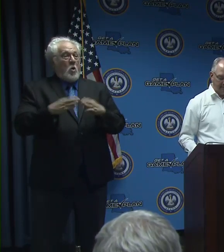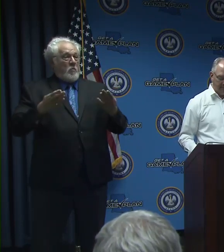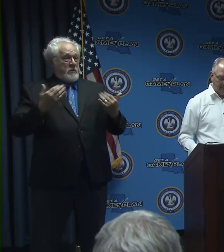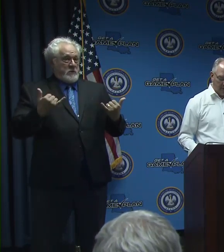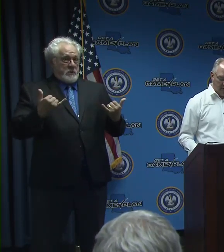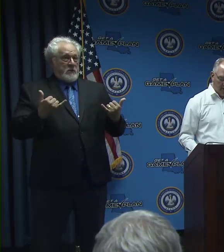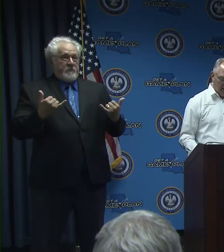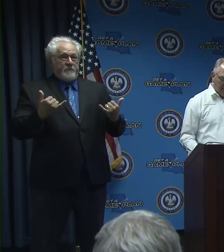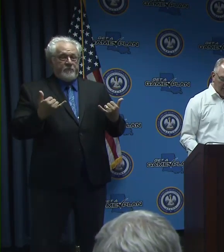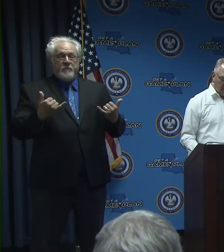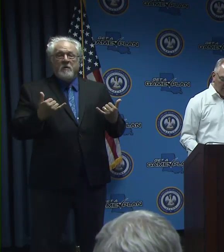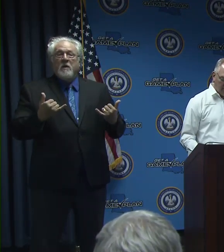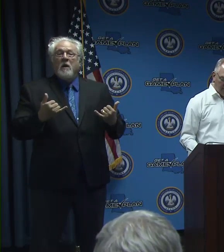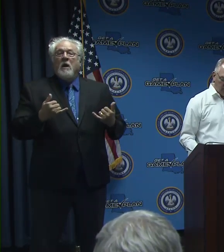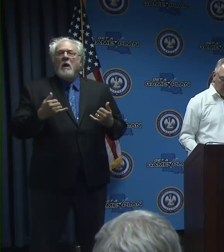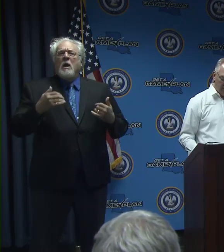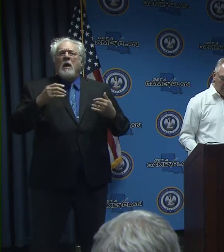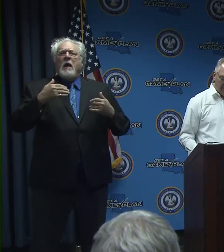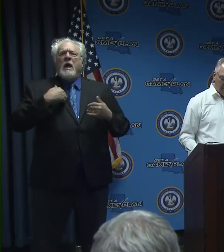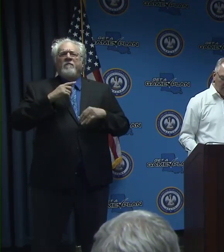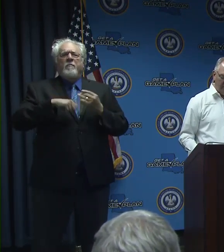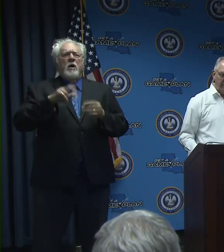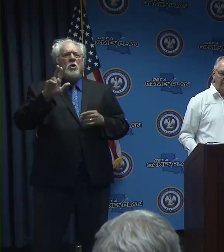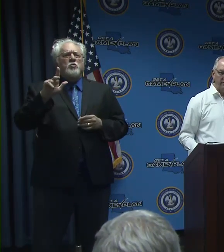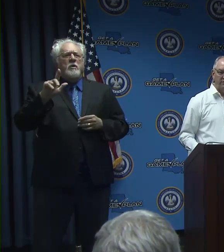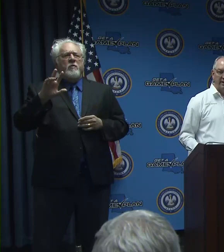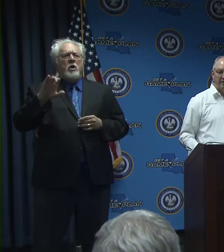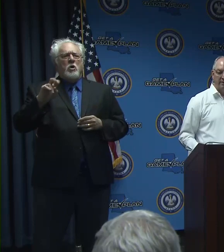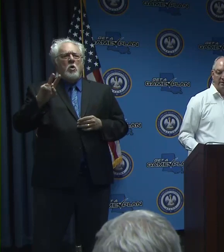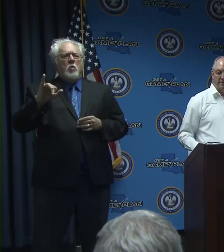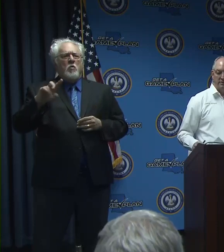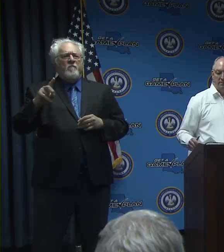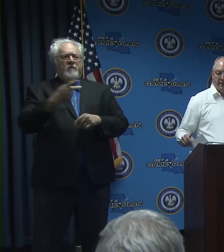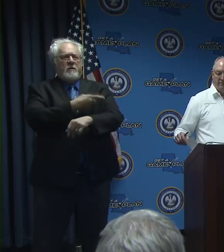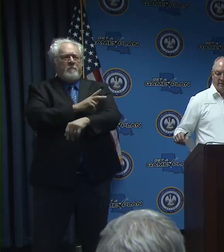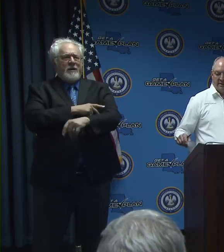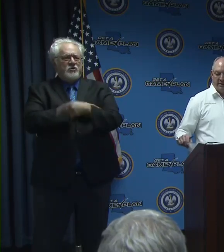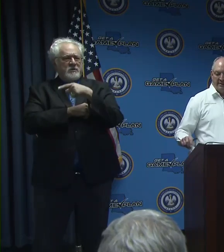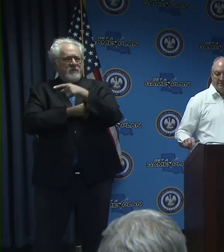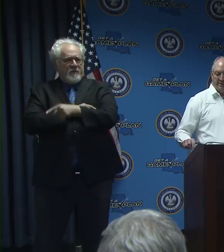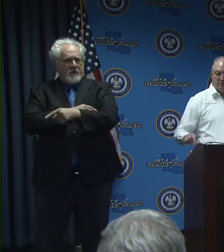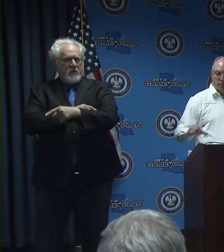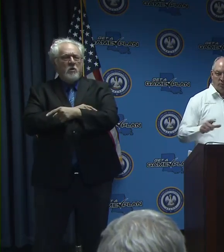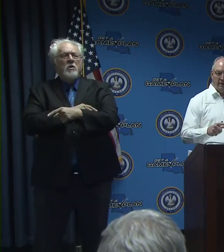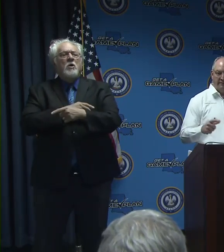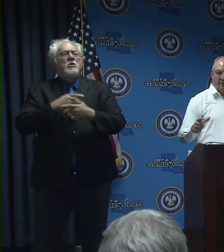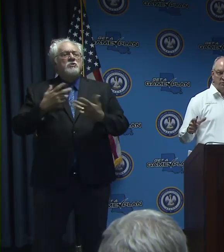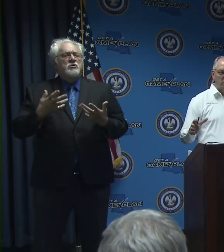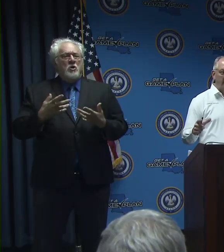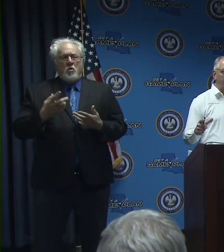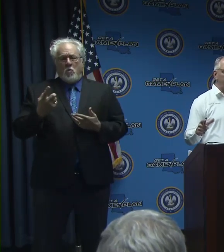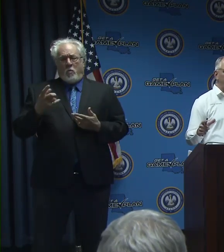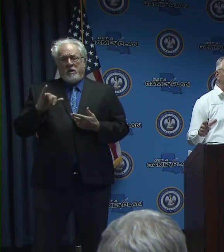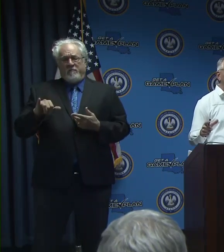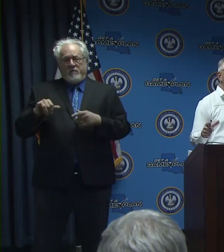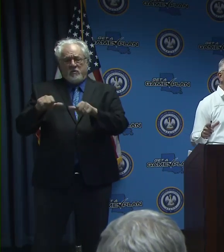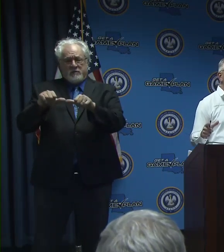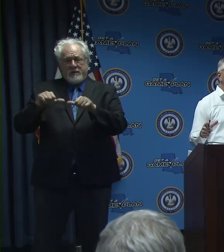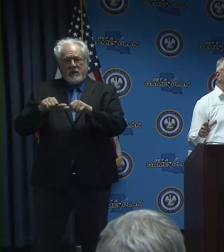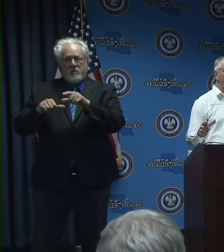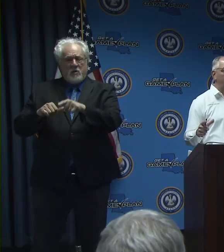today. There are currently 23 COVID patients there. So basically, it's one of those wings. If